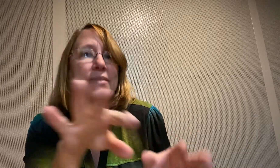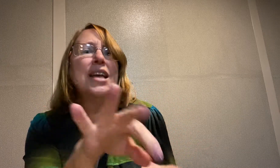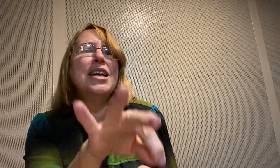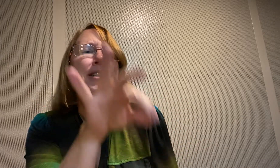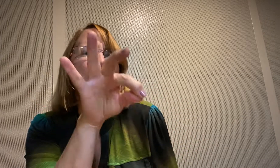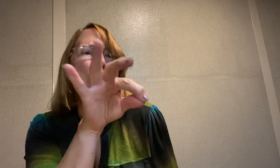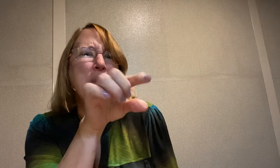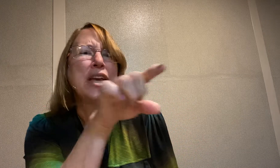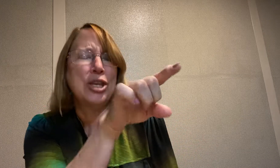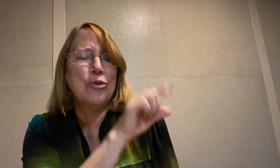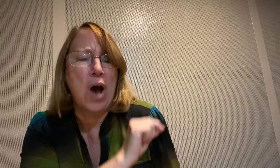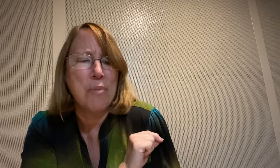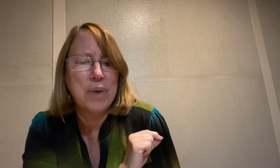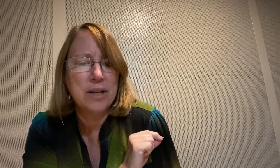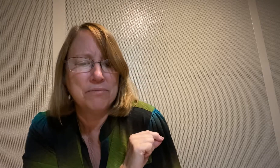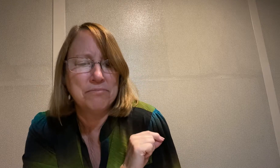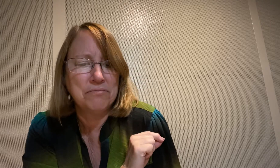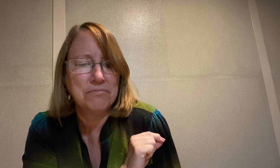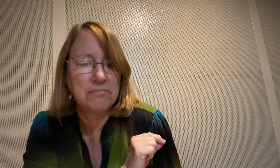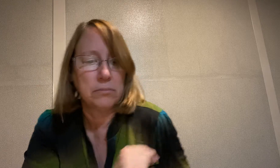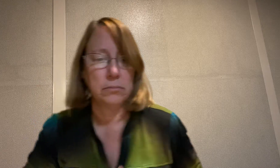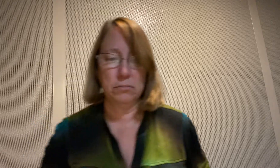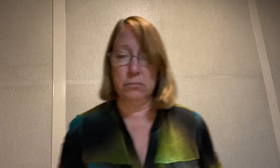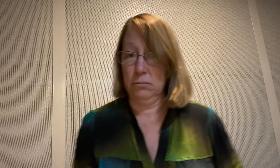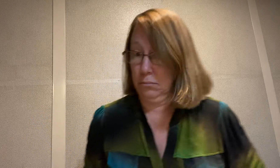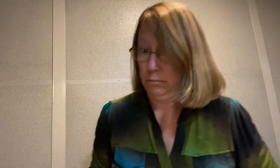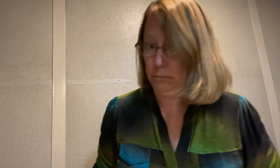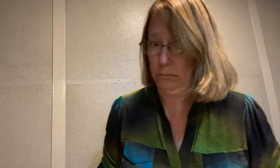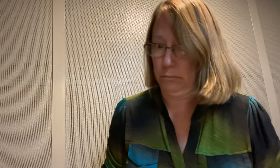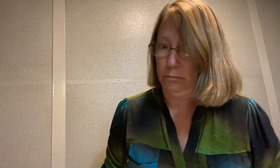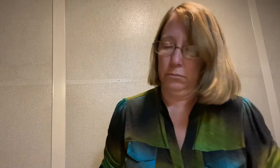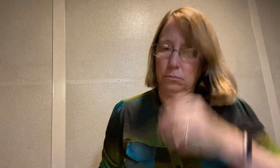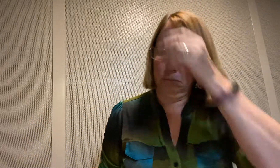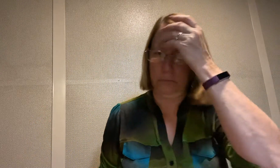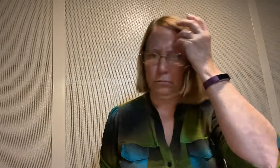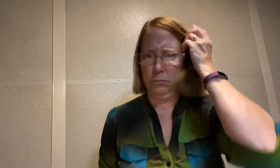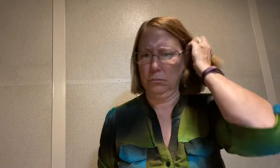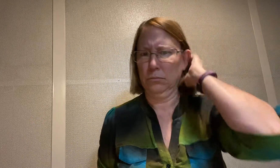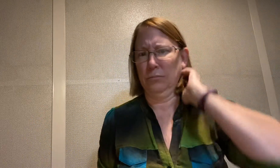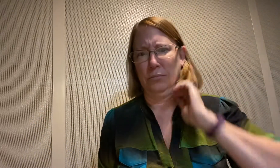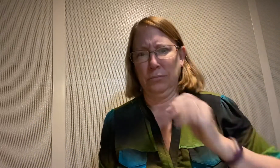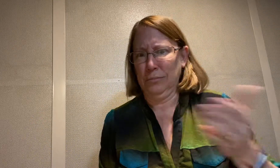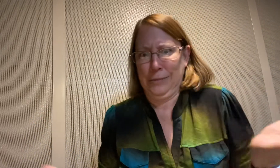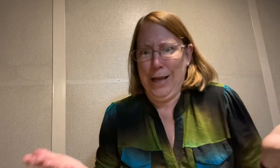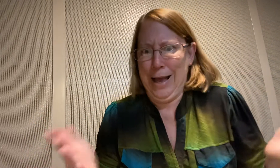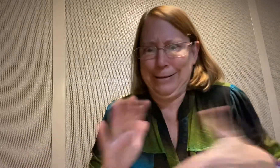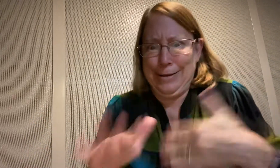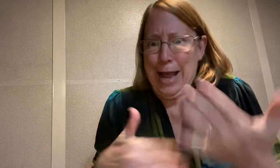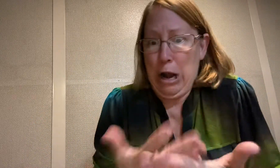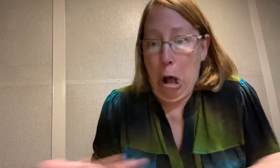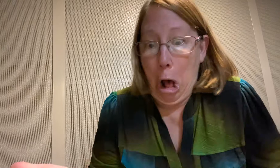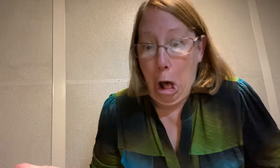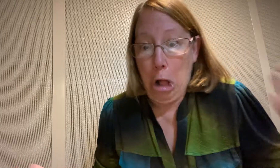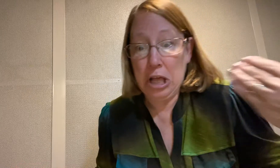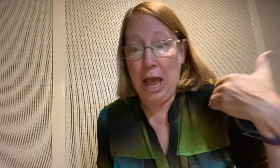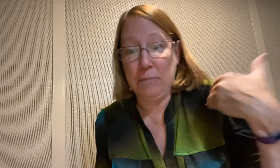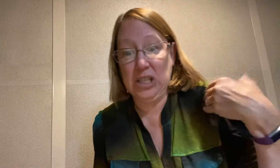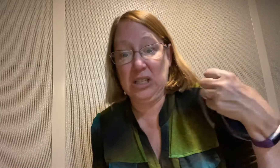to pick you up." Is that all? Captain